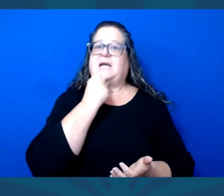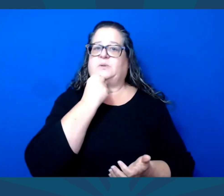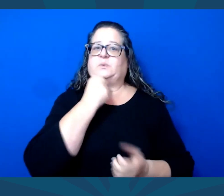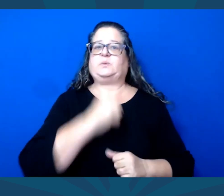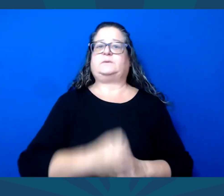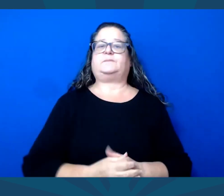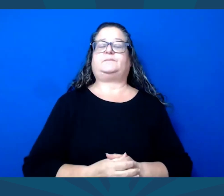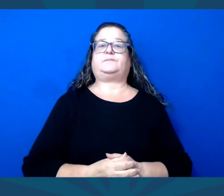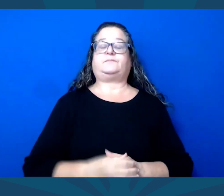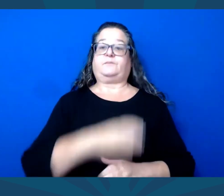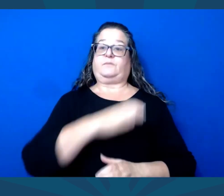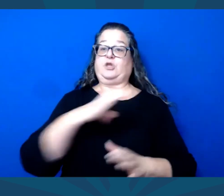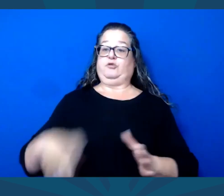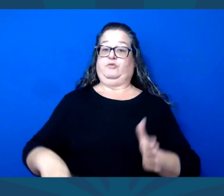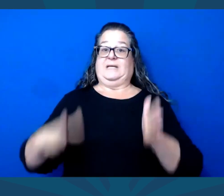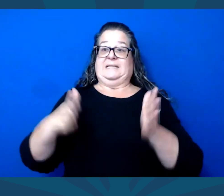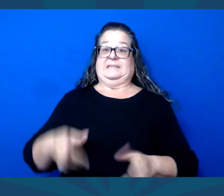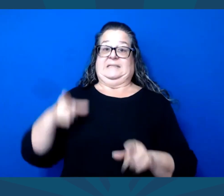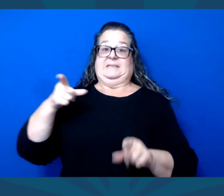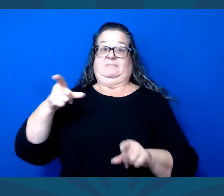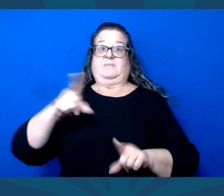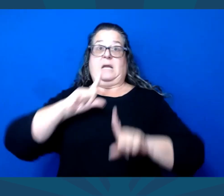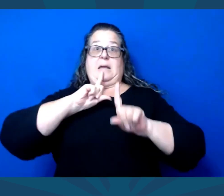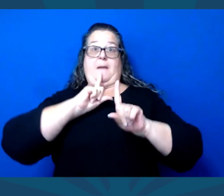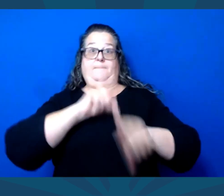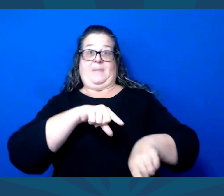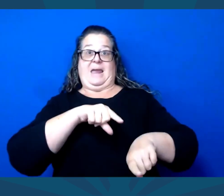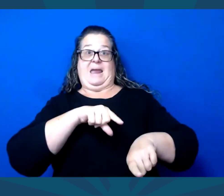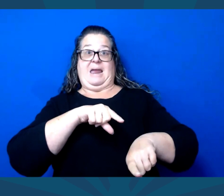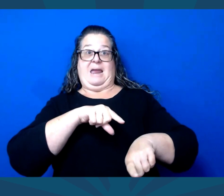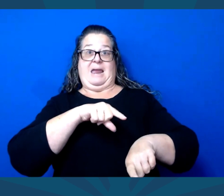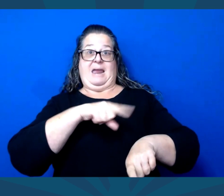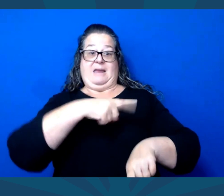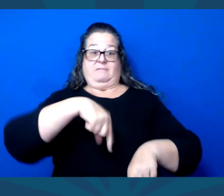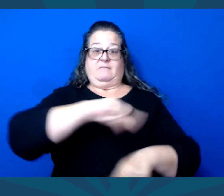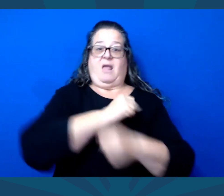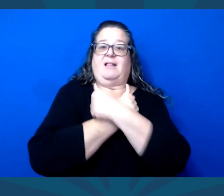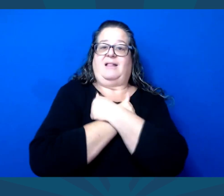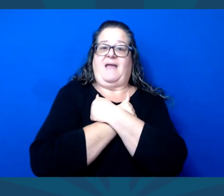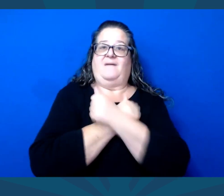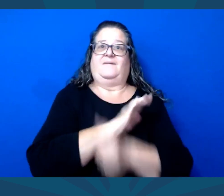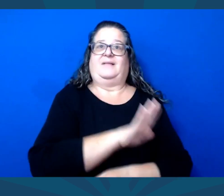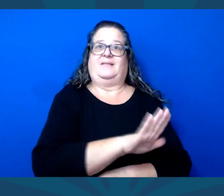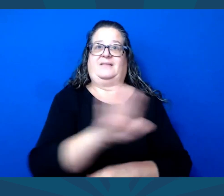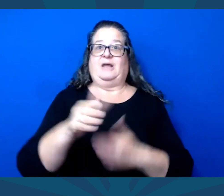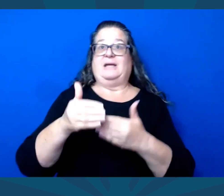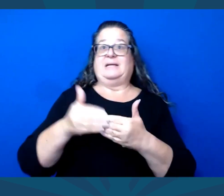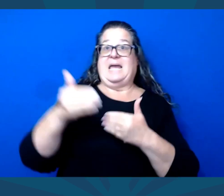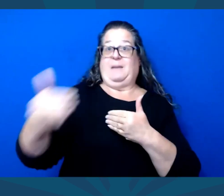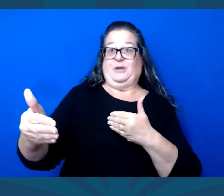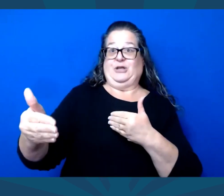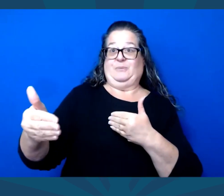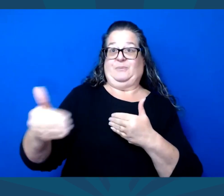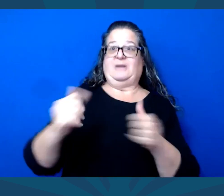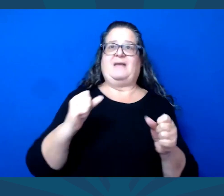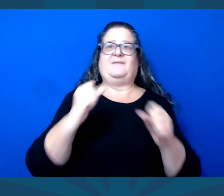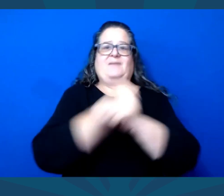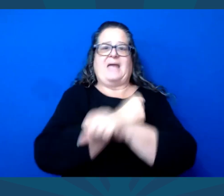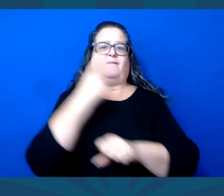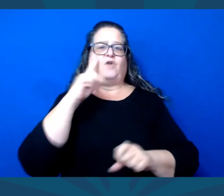concerned with the continued trajectory of this country. I will not compromise in order to